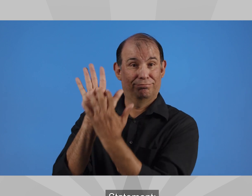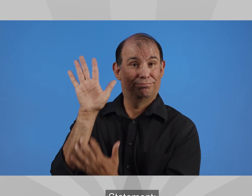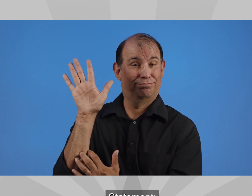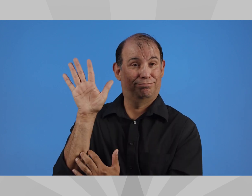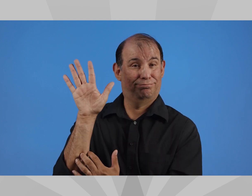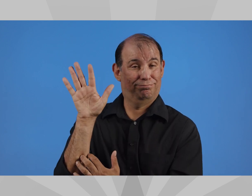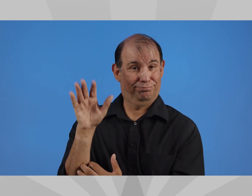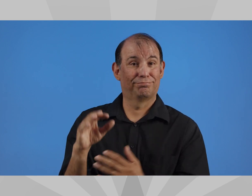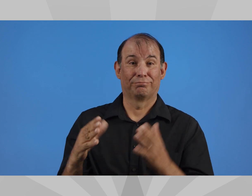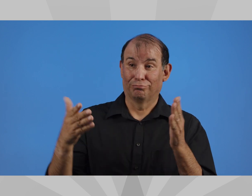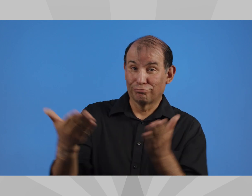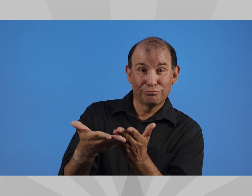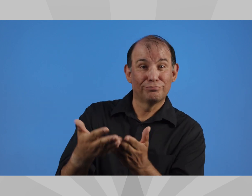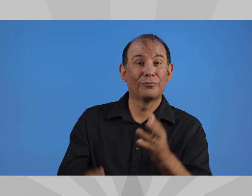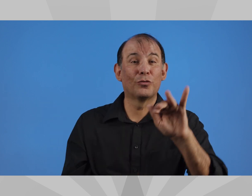Statement.